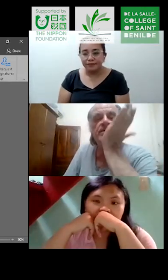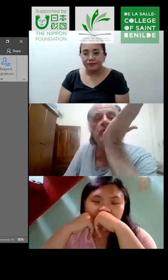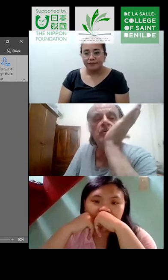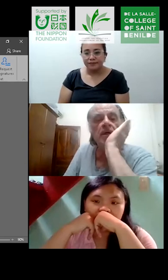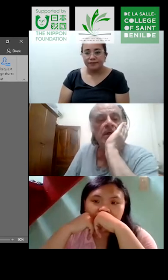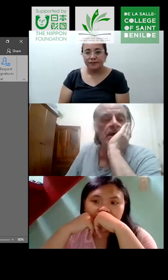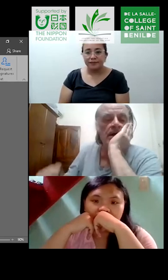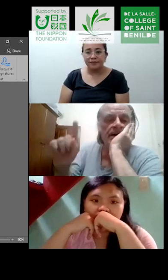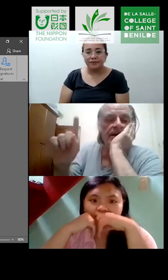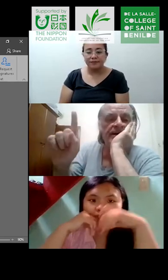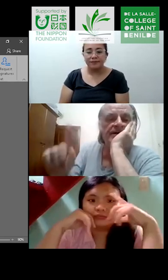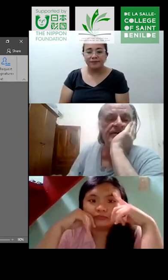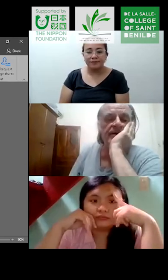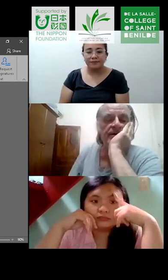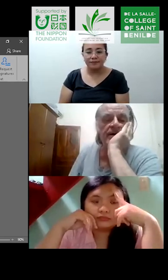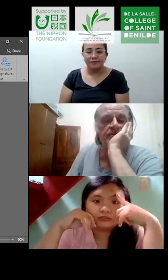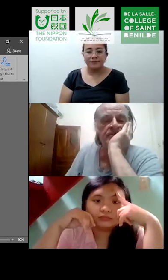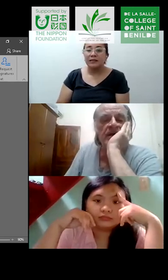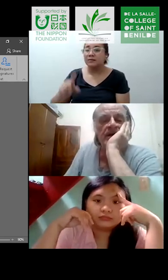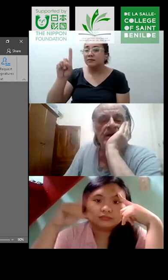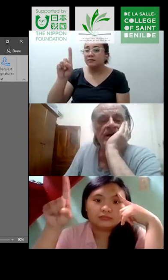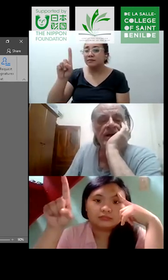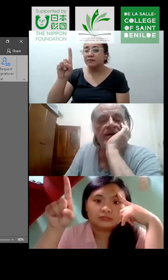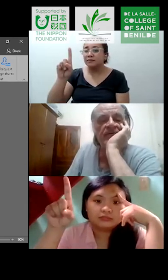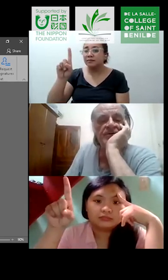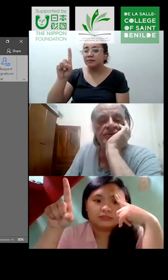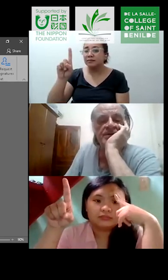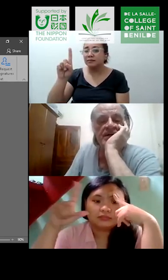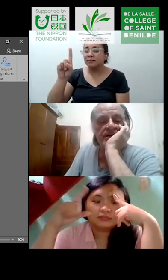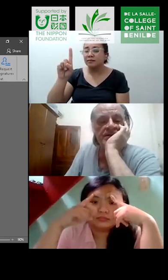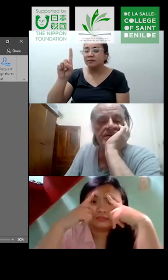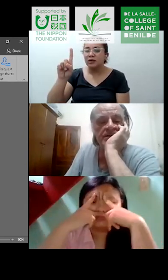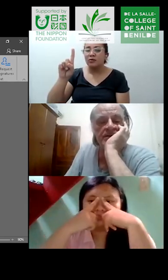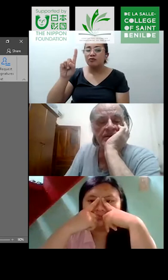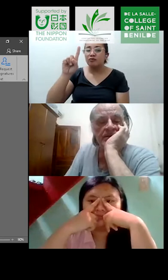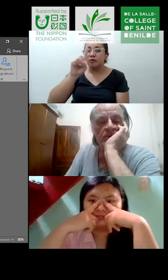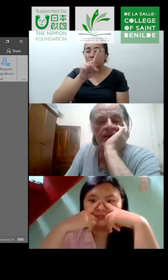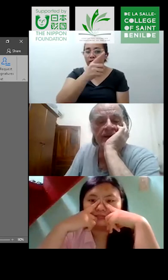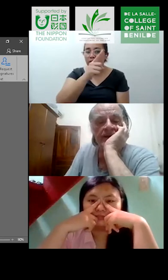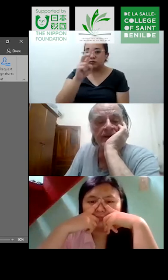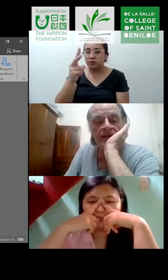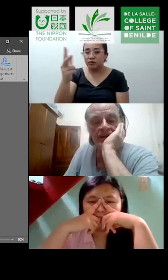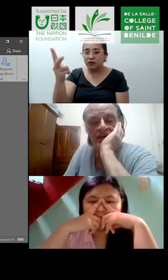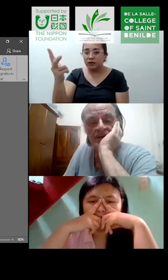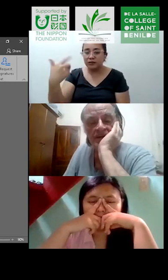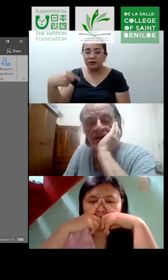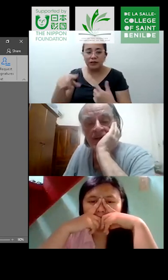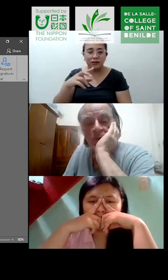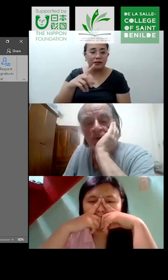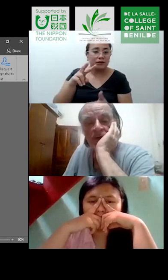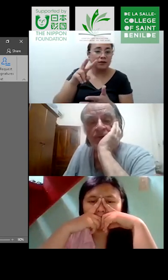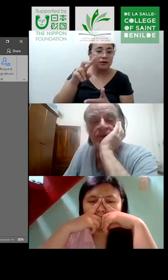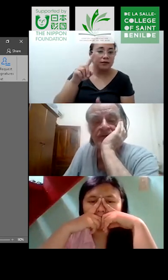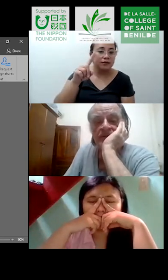right. So index finger up. First three signs, red, this,